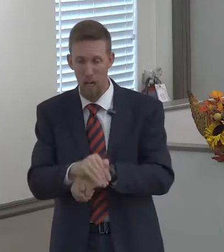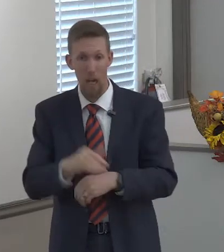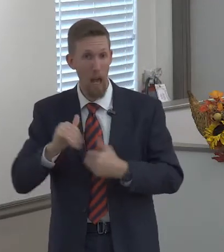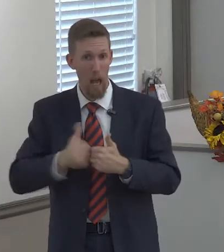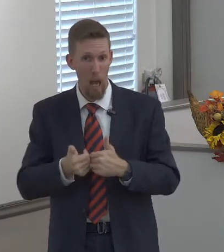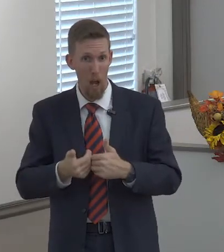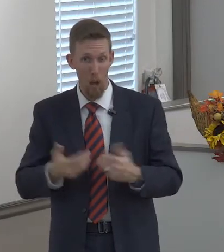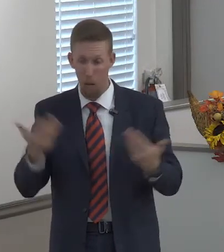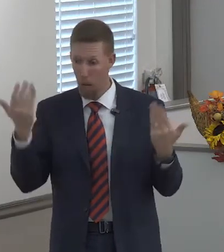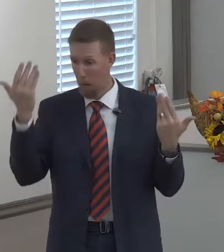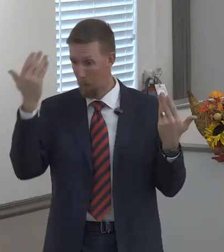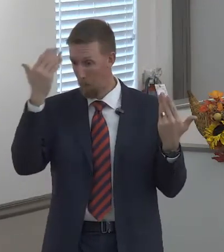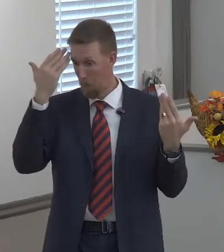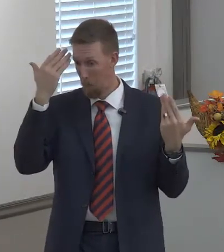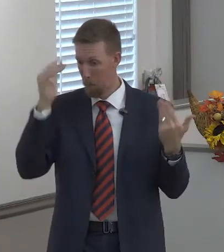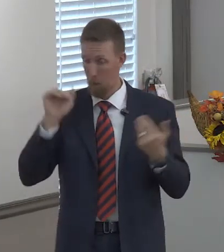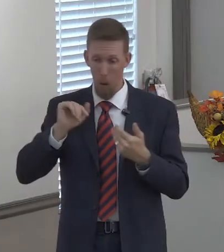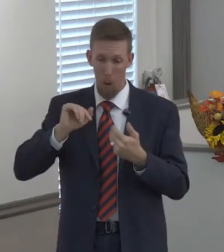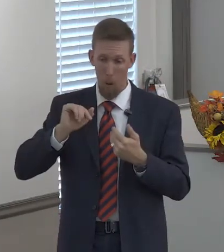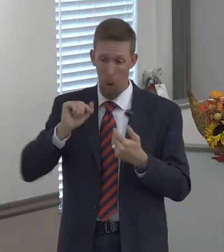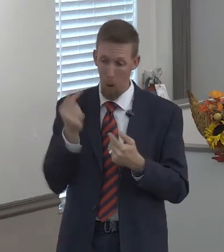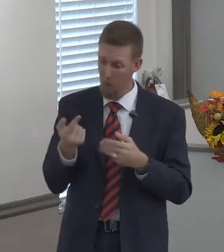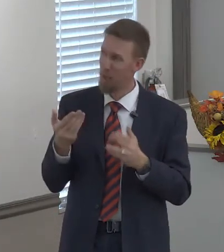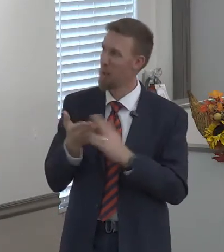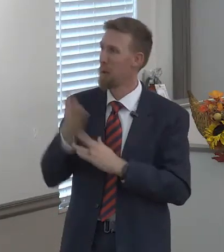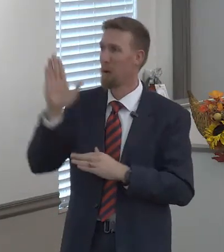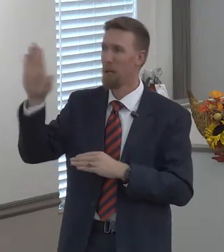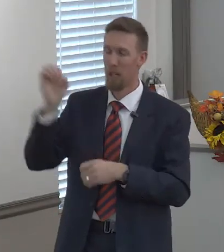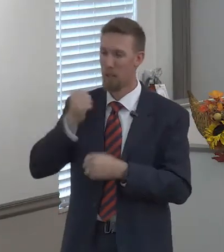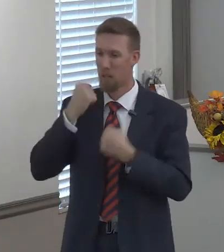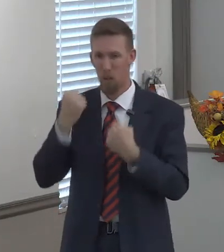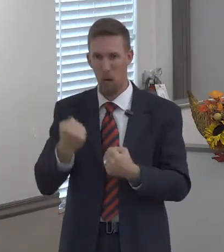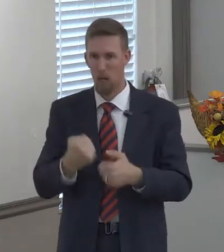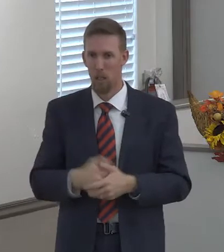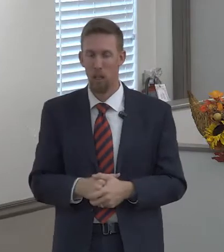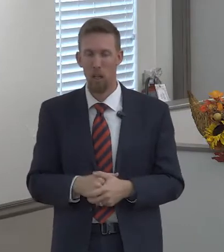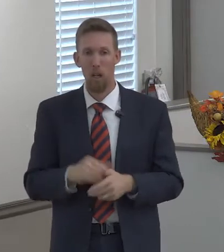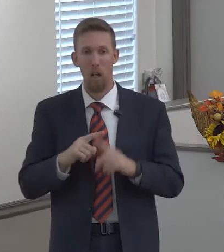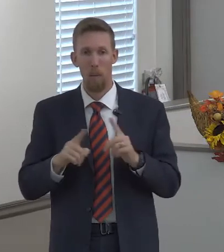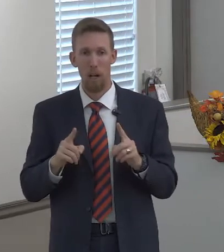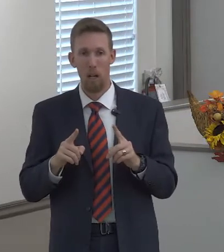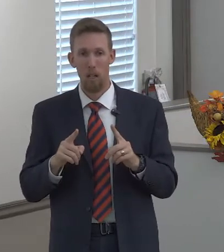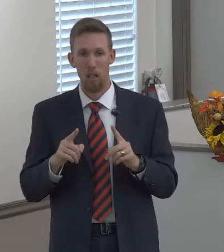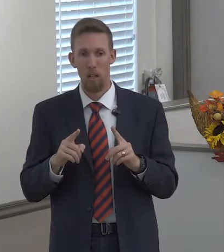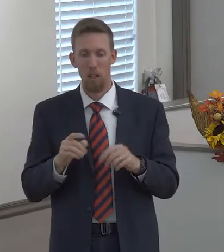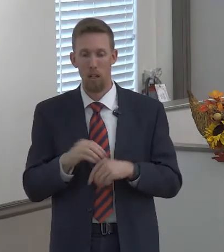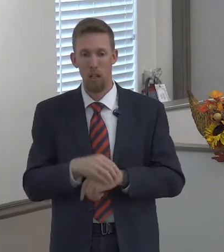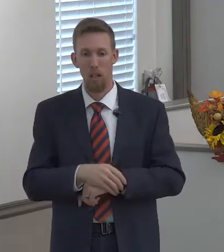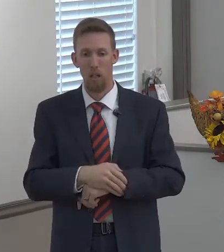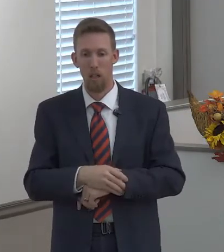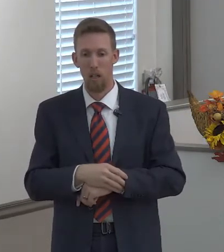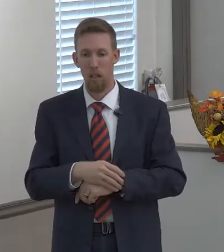his blockages were so bad, he was on the verge of the atomic bomb heart